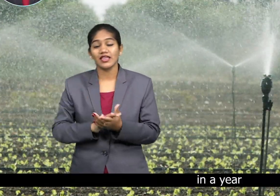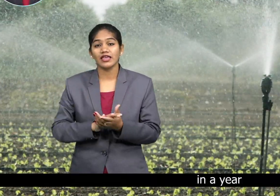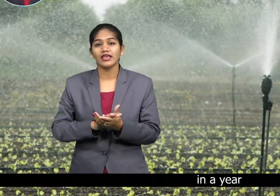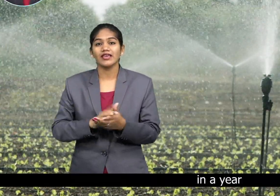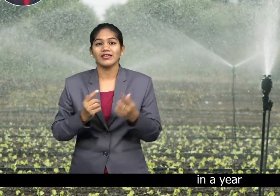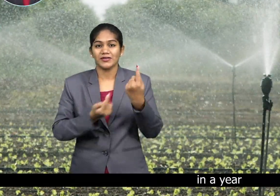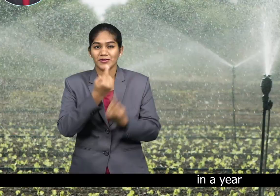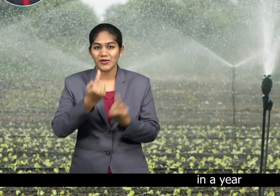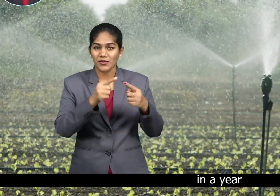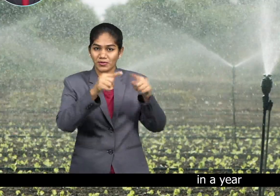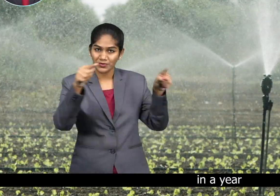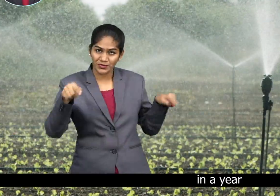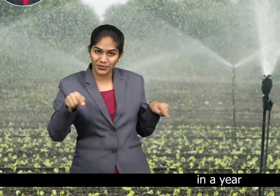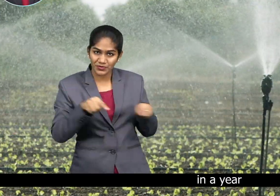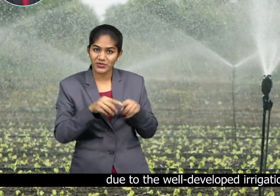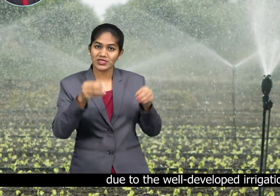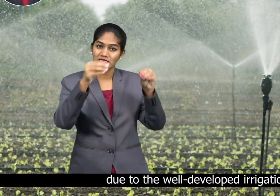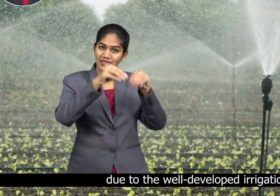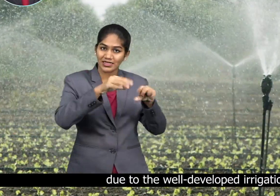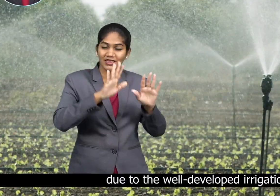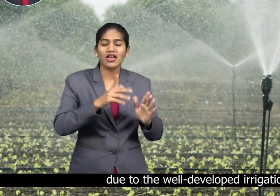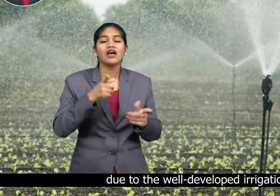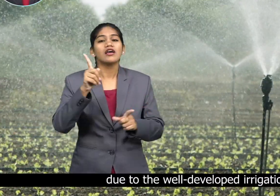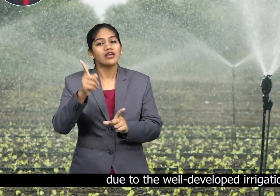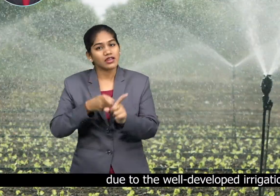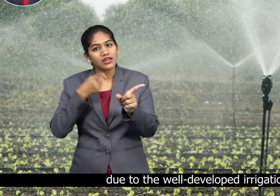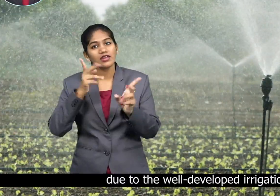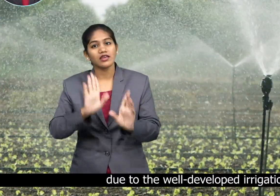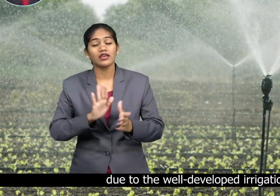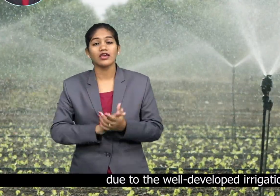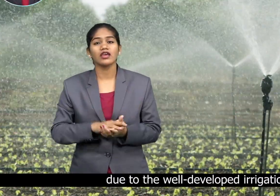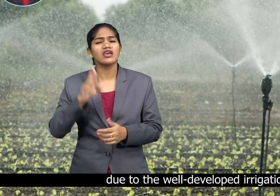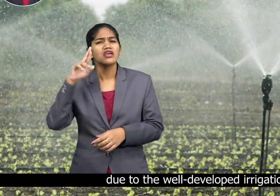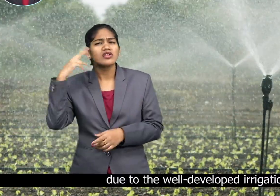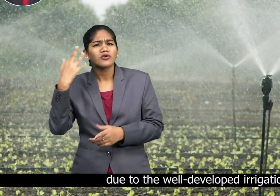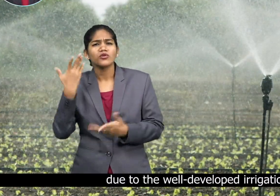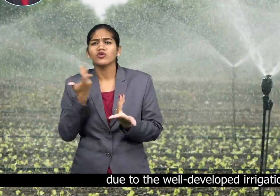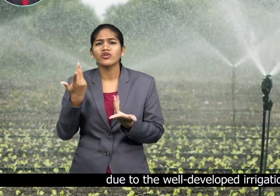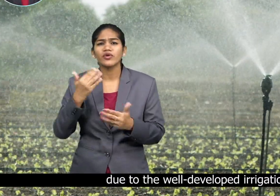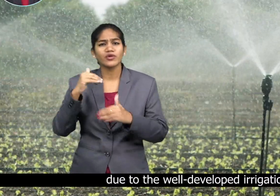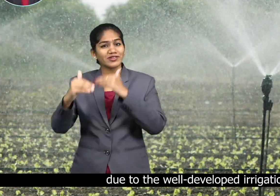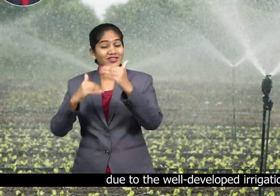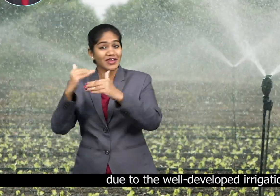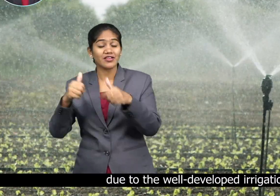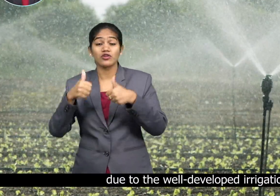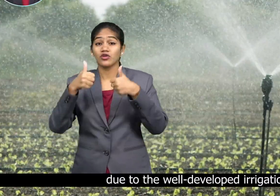year due to the well-developed irrigation system.